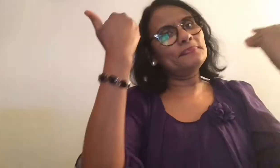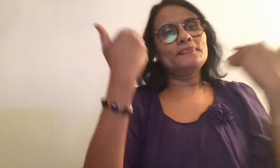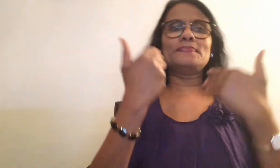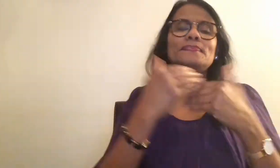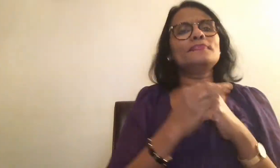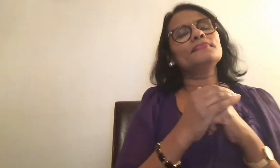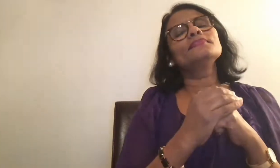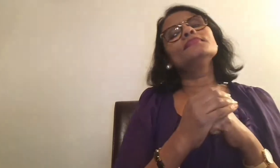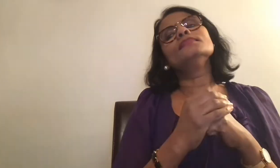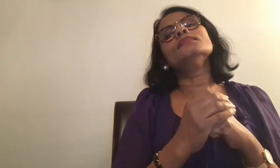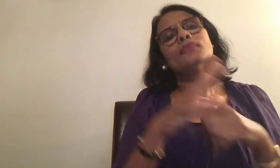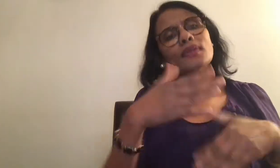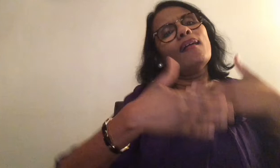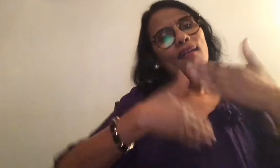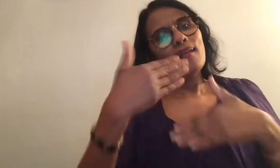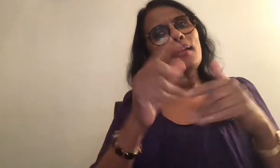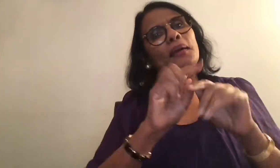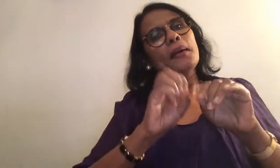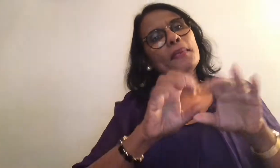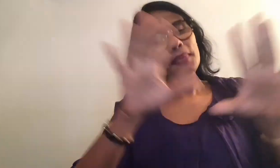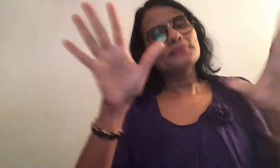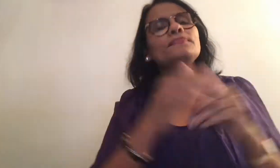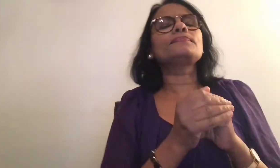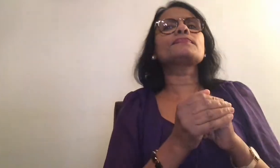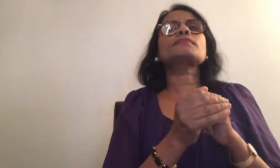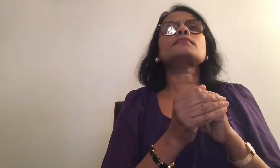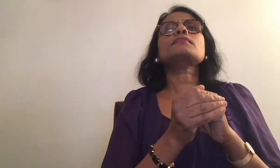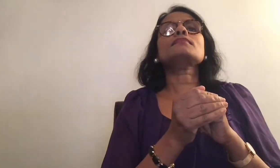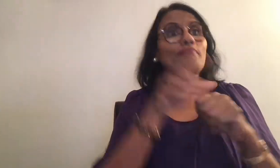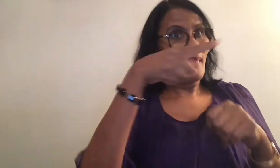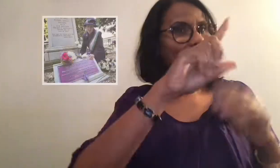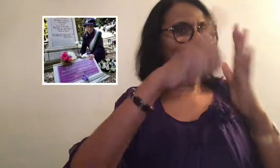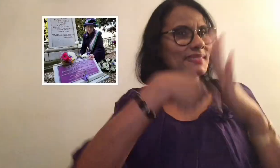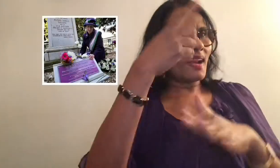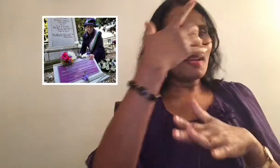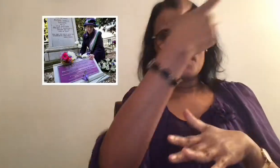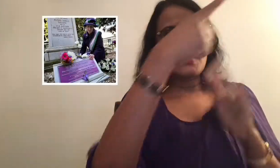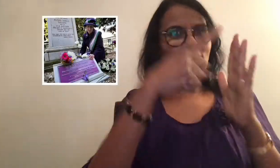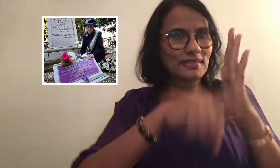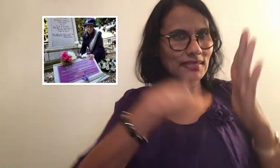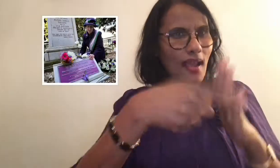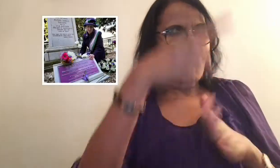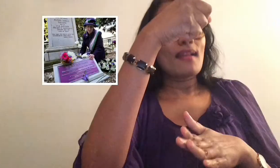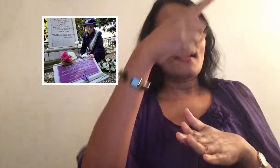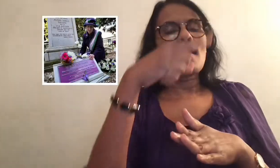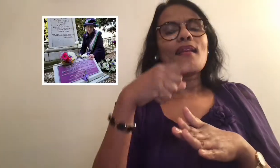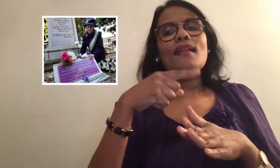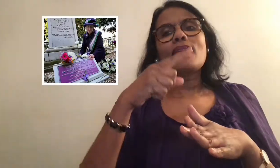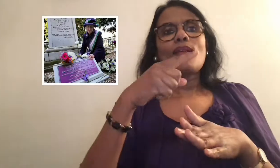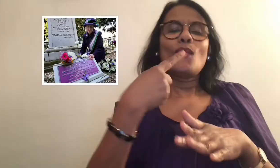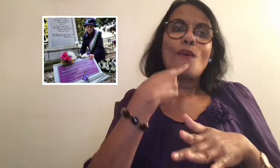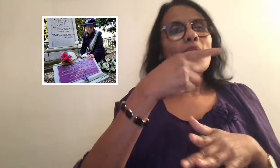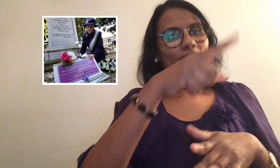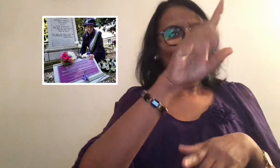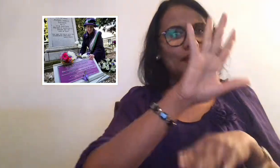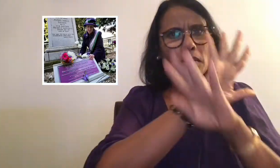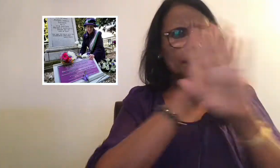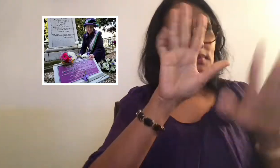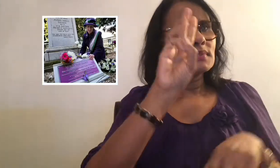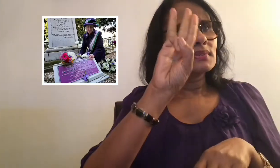days. The diarrhea should stop Okay. once we get rid of that bacteria and we manage to put on a good probiotic. Okay. However, if we're